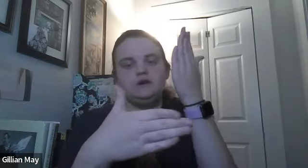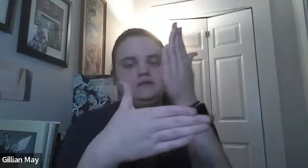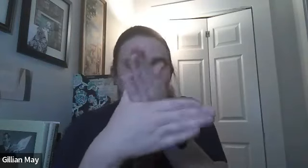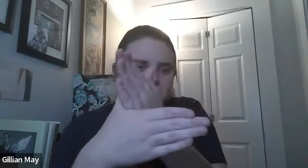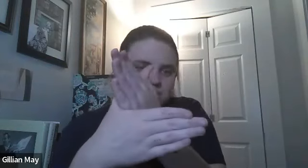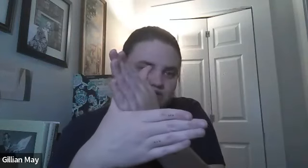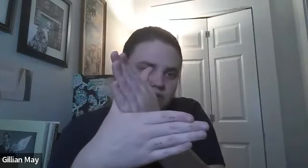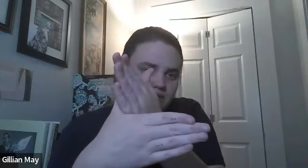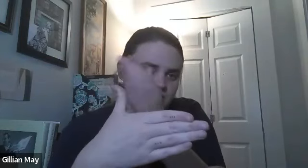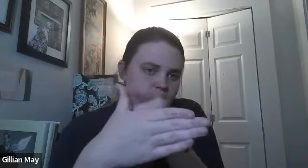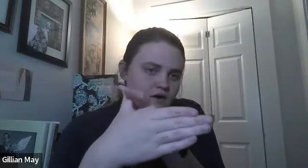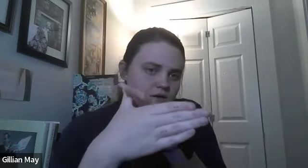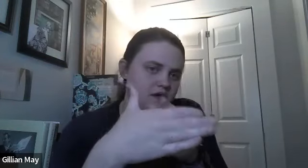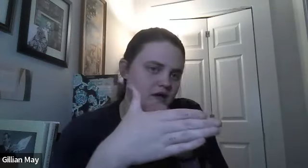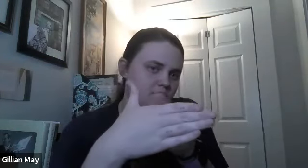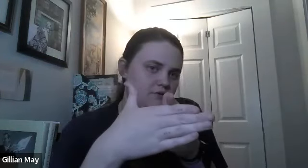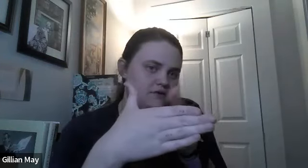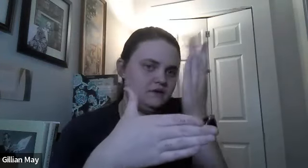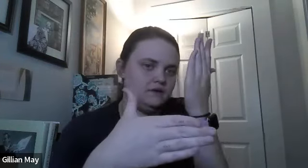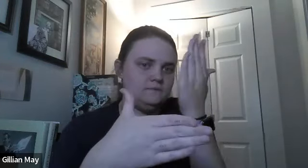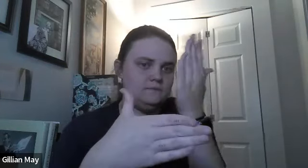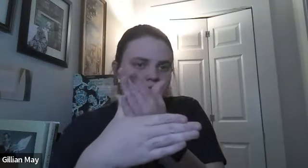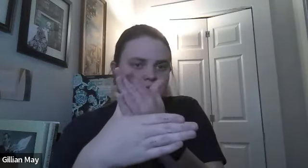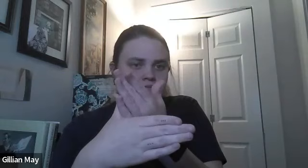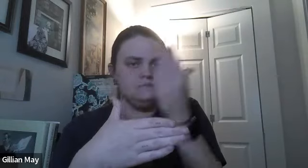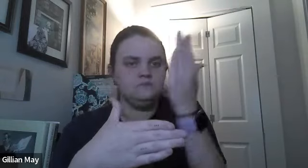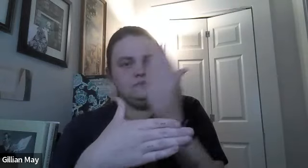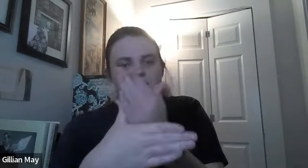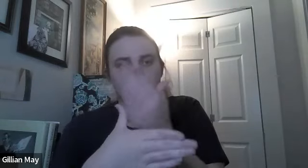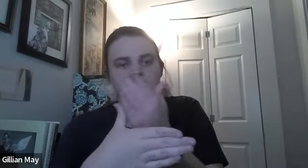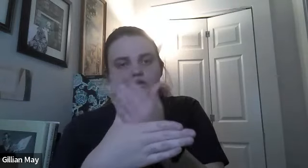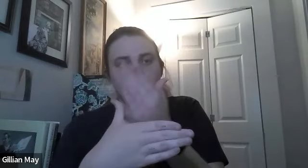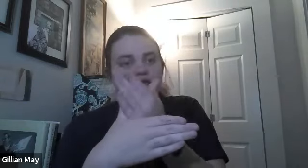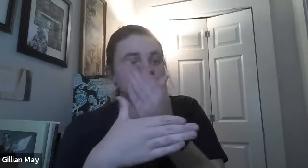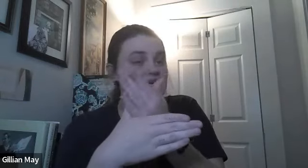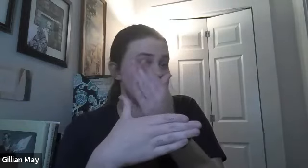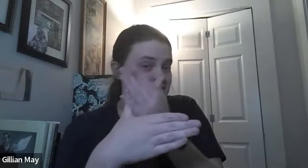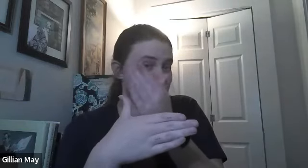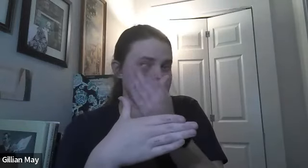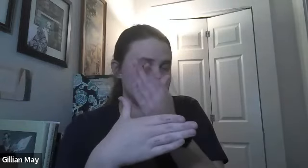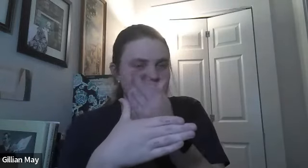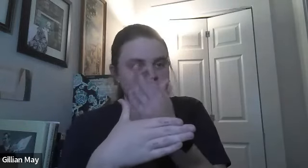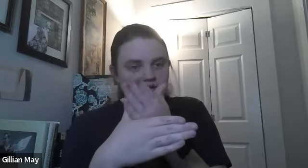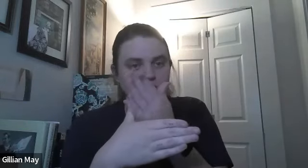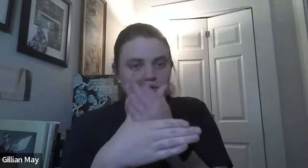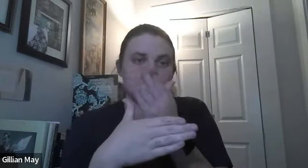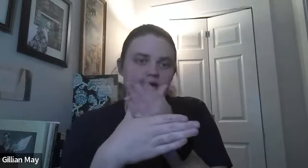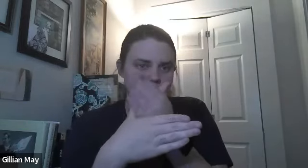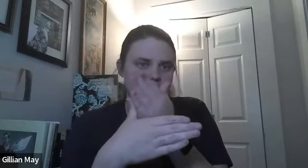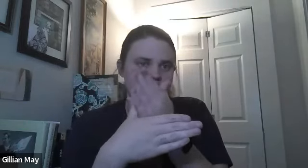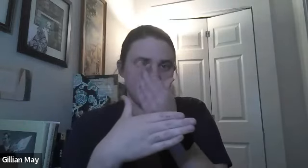kind of land between the thumb and the pointer finger. And so bouncing it back and forth is like being annoying or bothering.